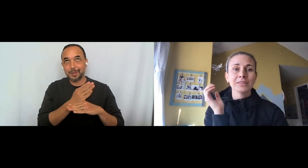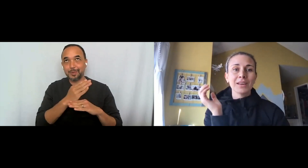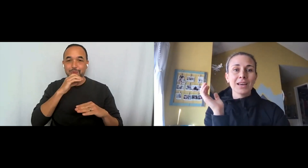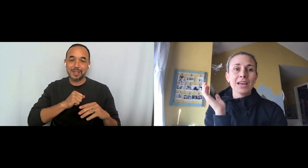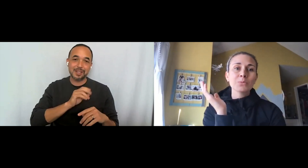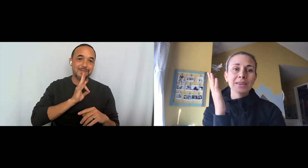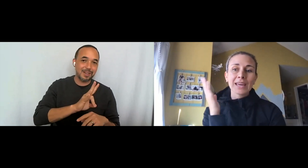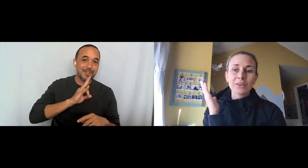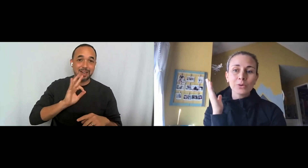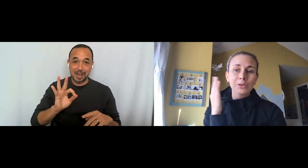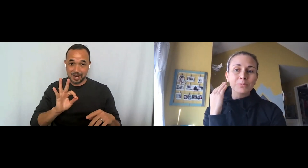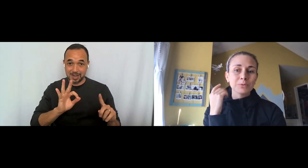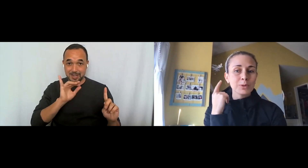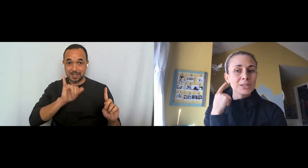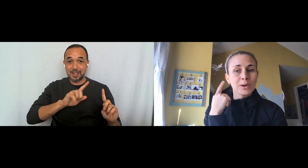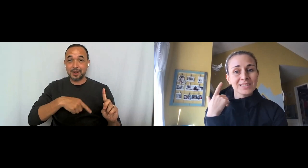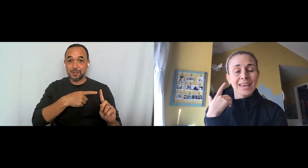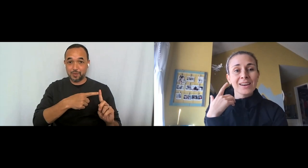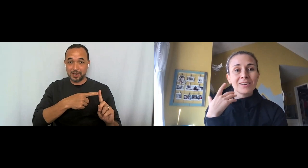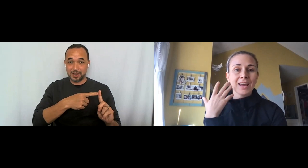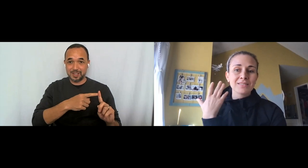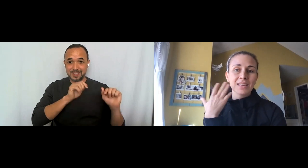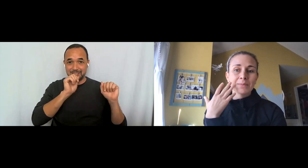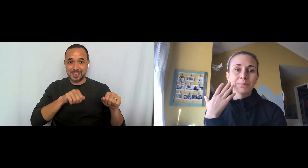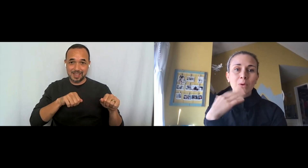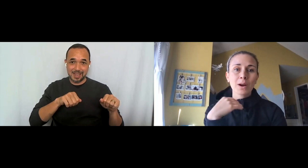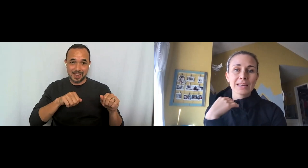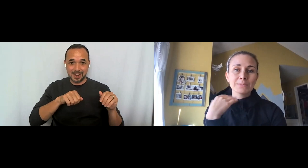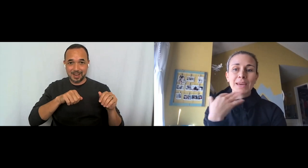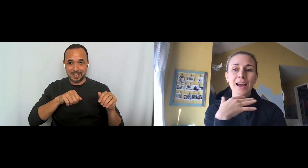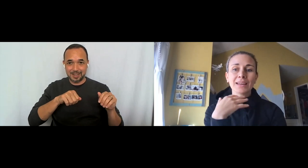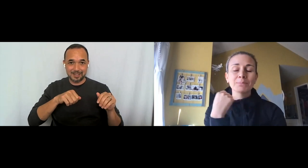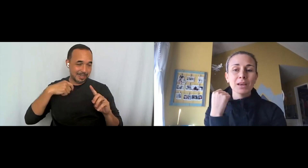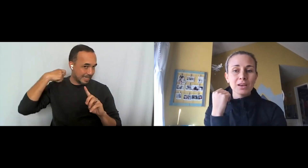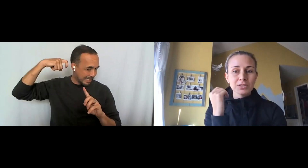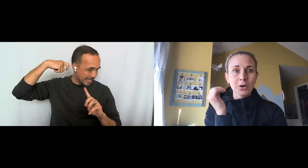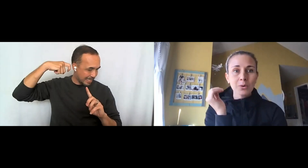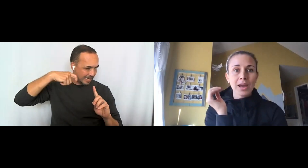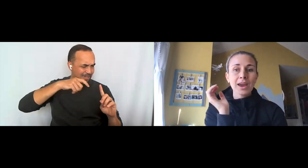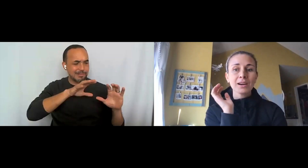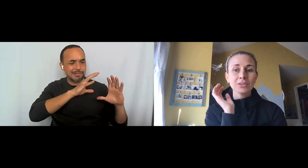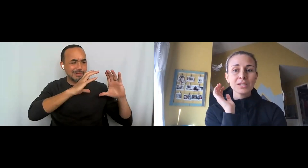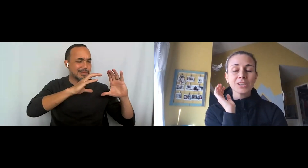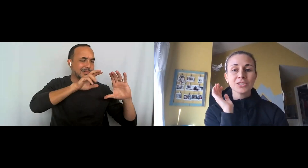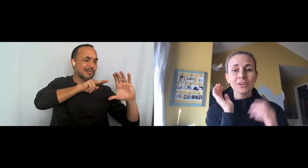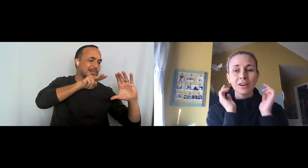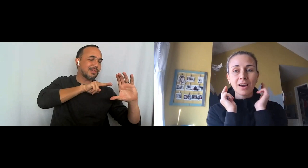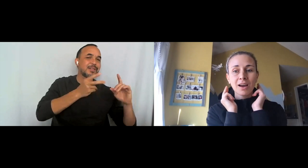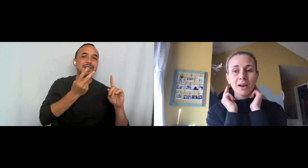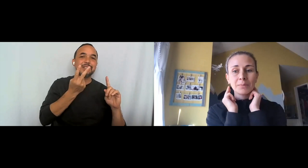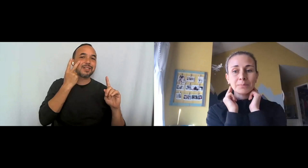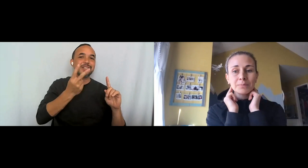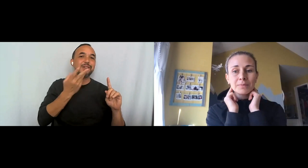old is when they could really do a scanner and see what is behind. So her condition